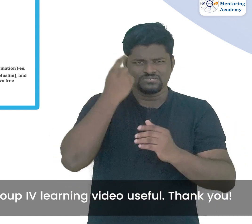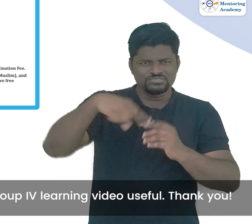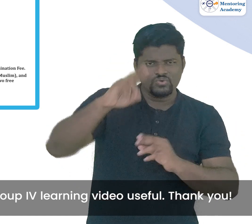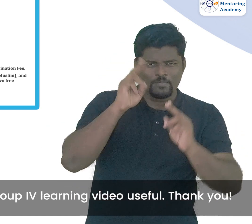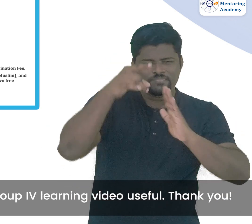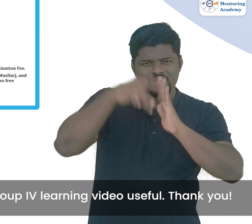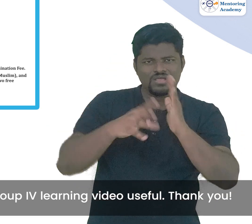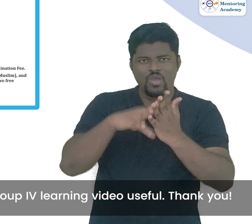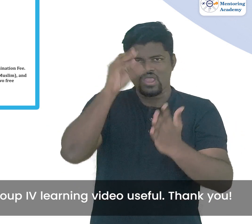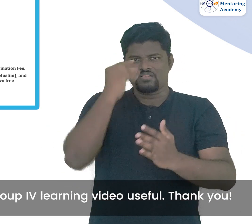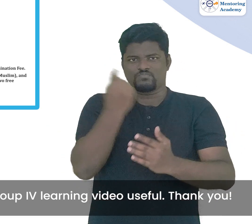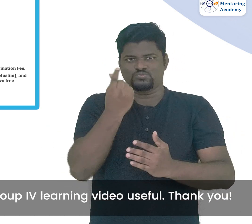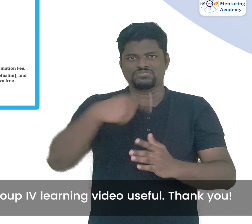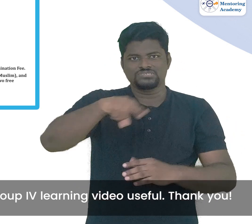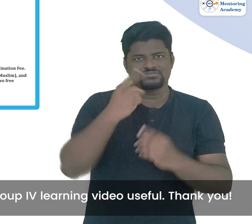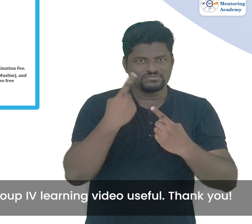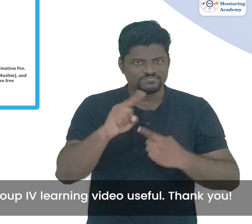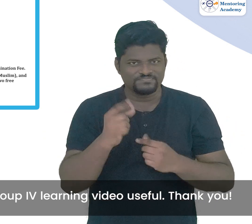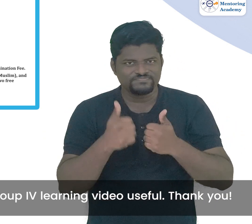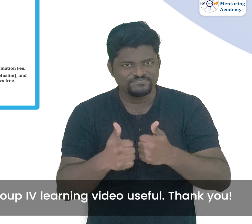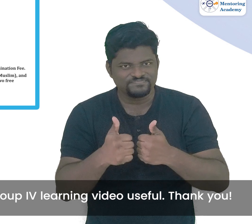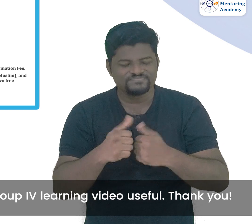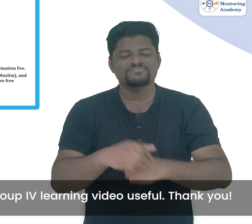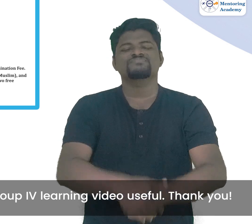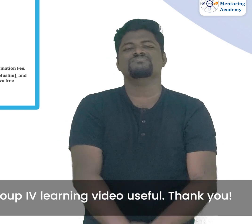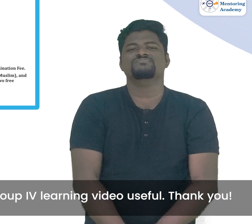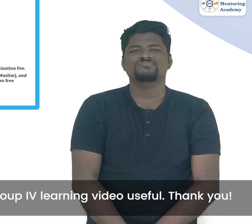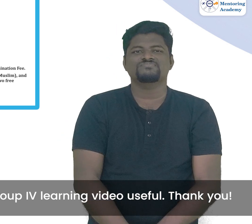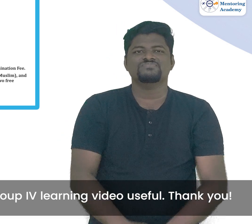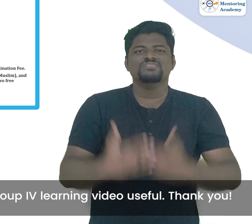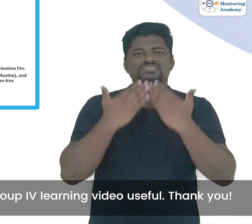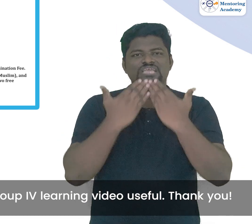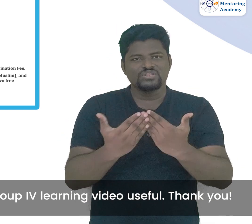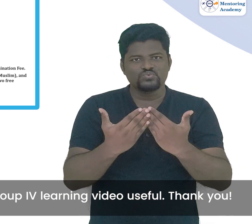learning video useful. Thank you.